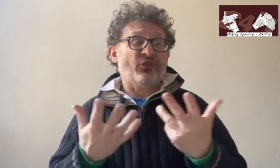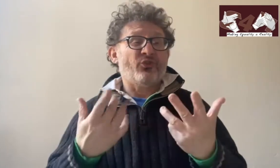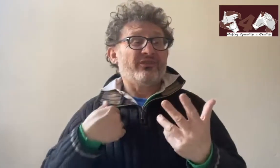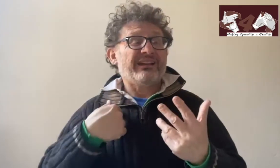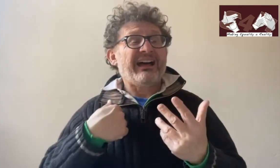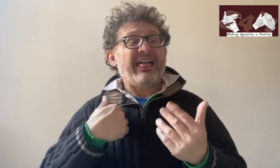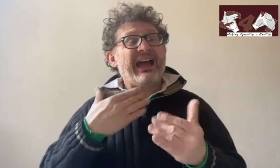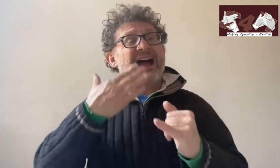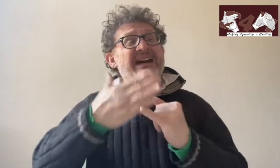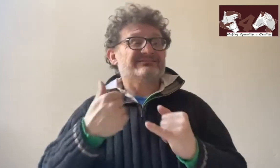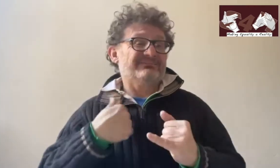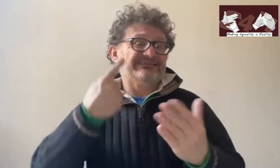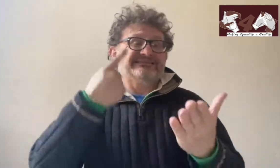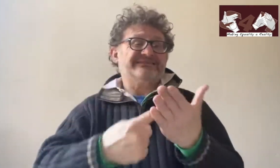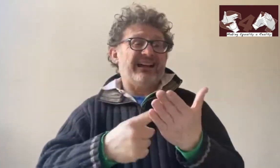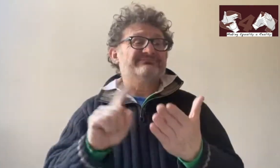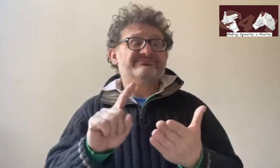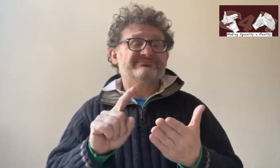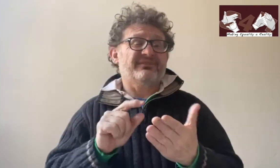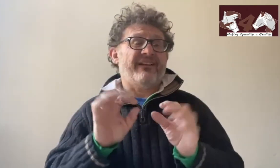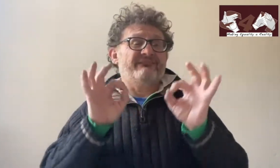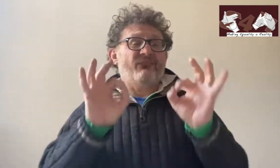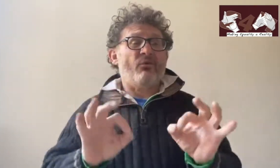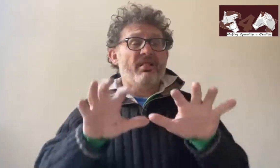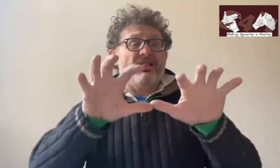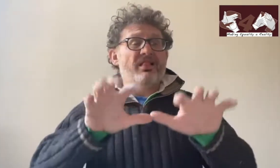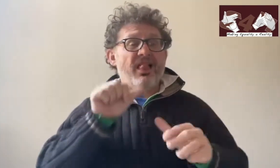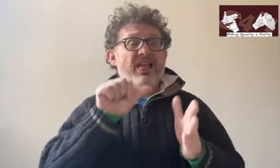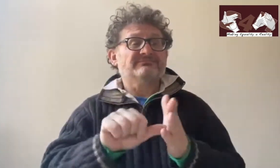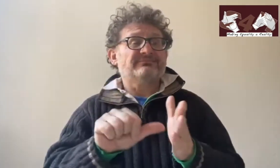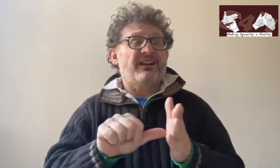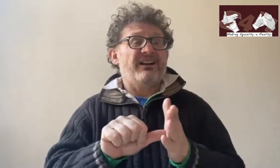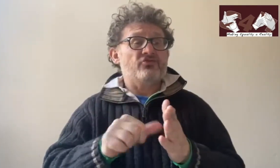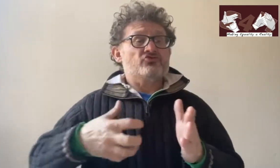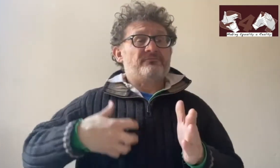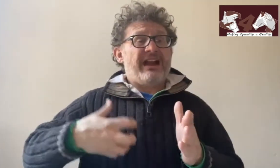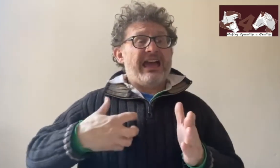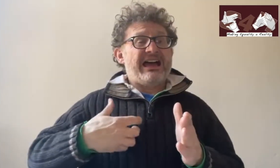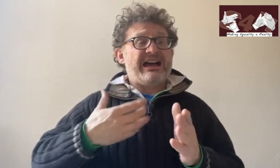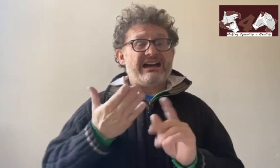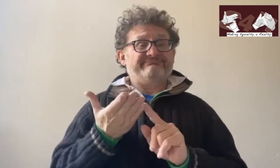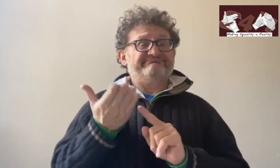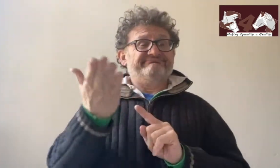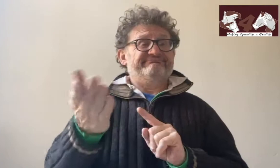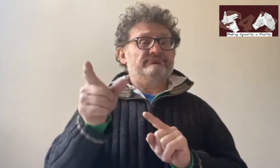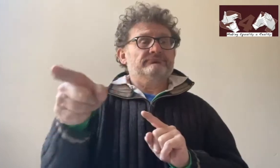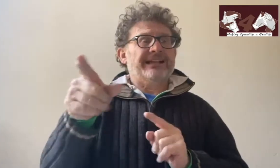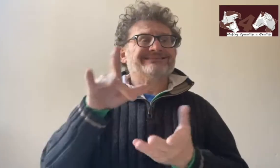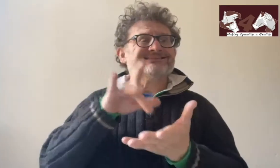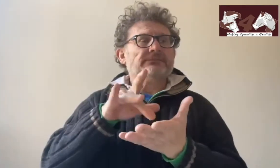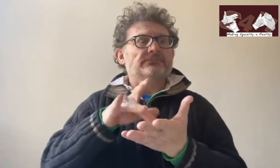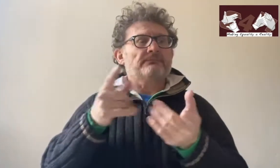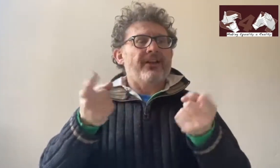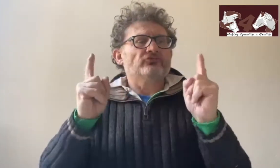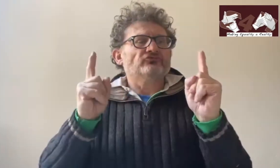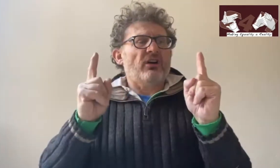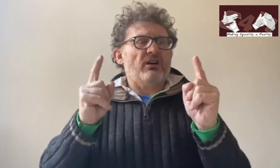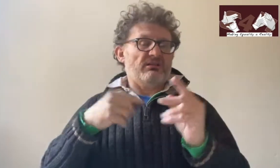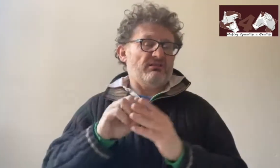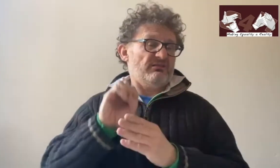aback by that. And in the end, I decided to do a formal complaint and to hand that to the actual practice